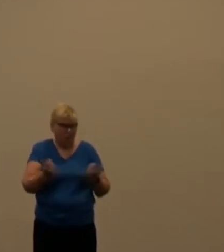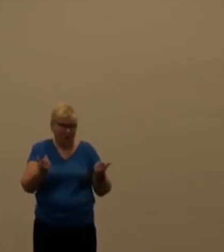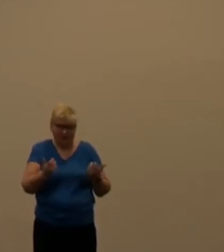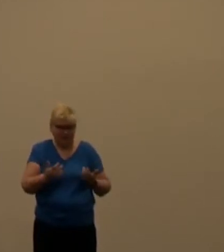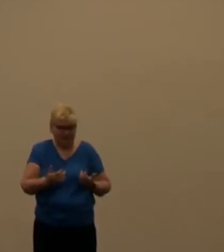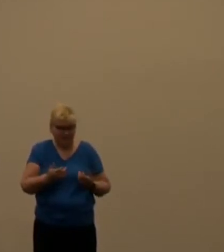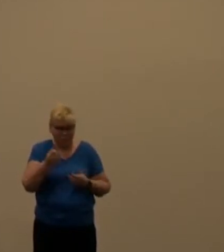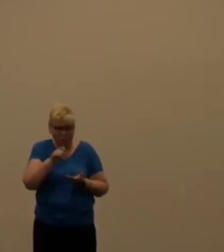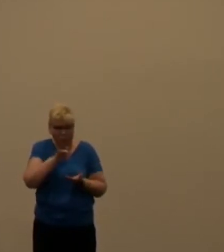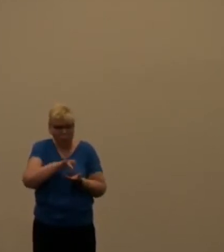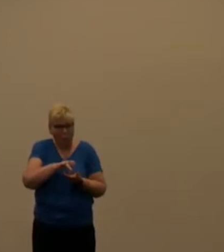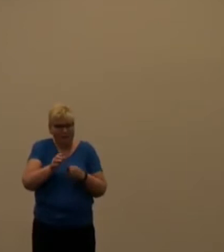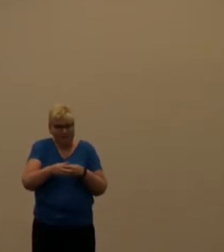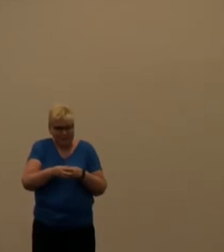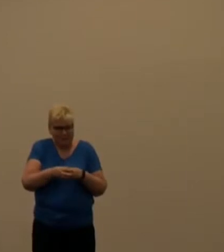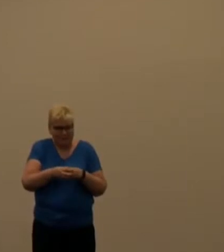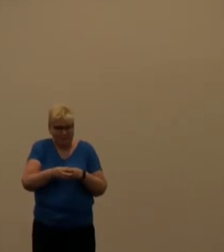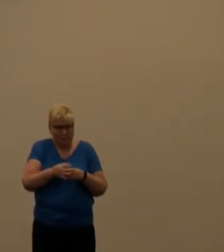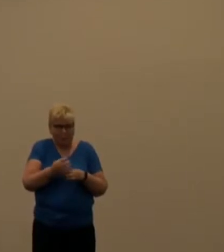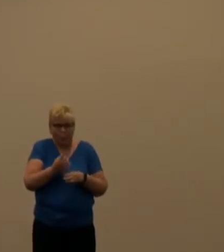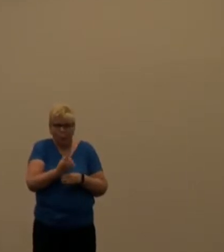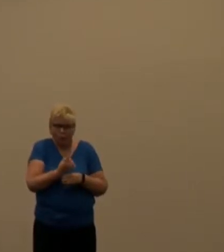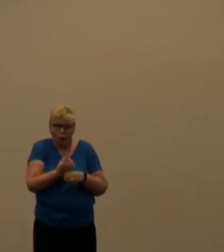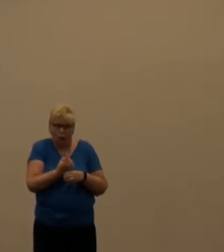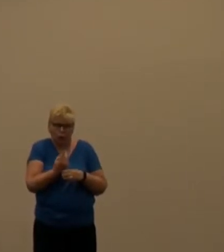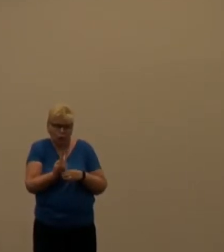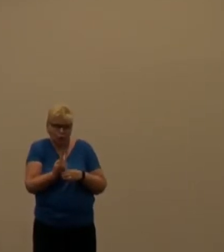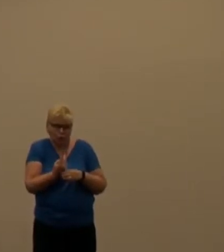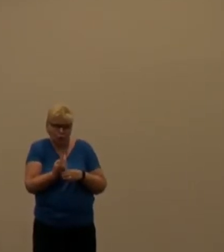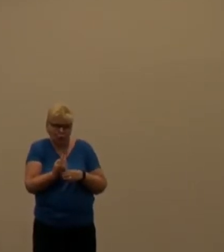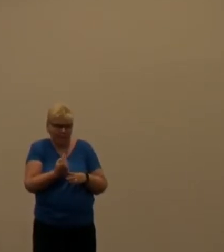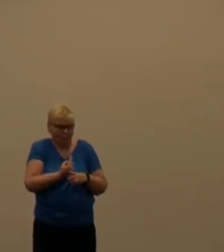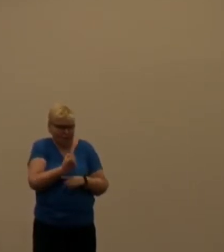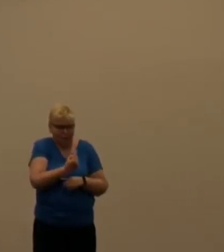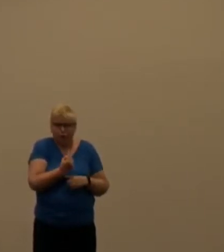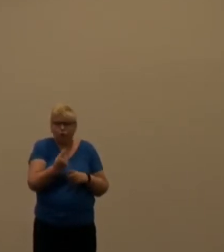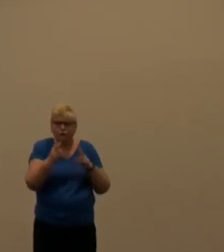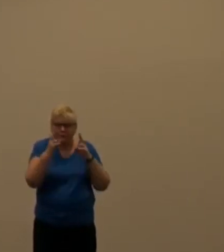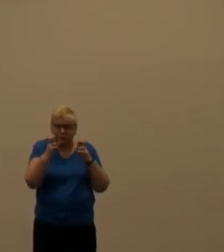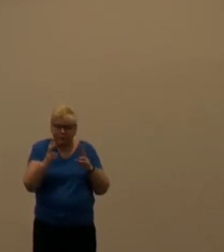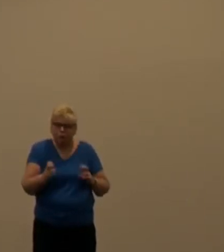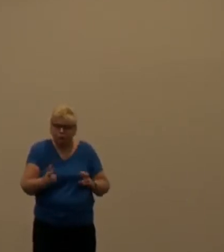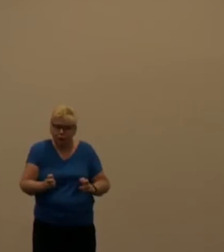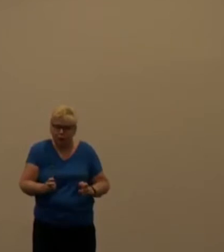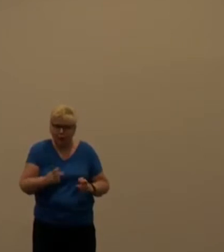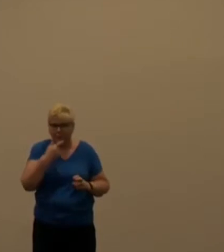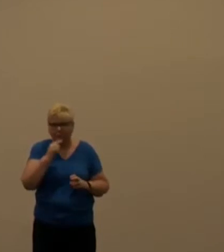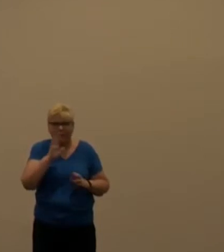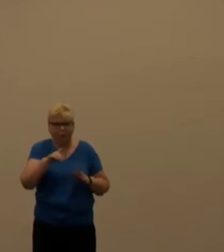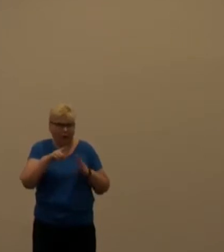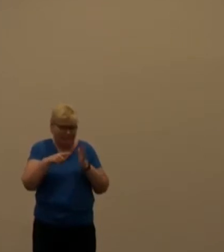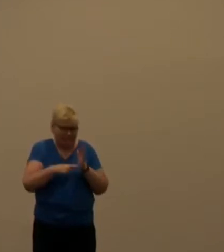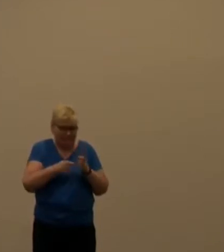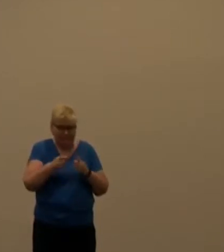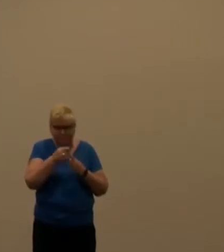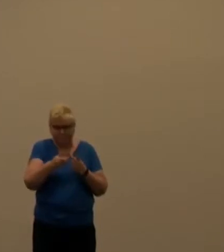have a core team that actually consists of 1 or 2 for each and different subject. You have people that are from IT, you have people from